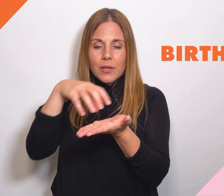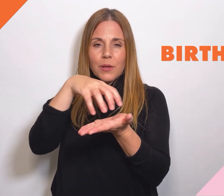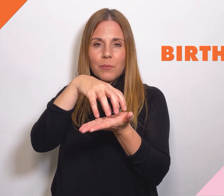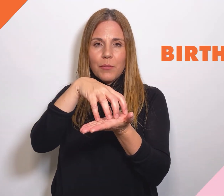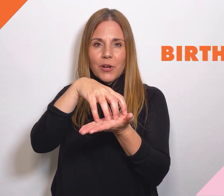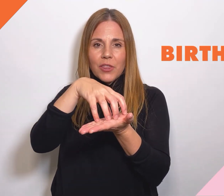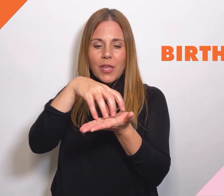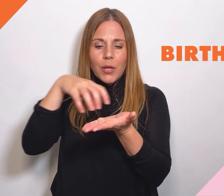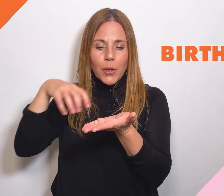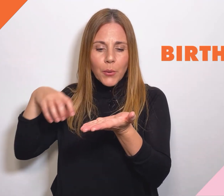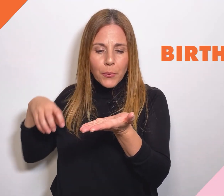birthday,